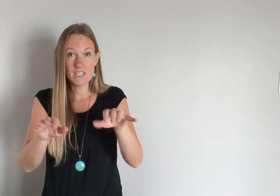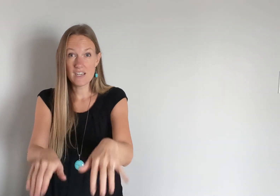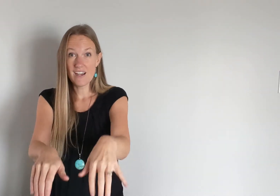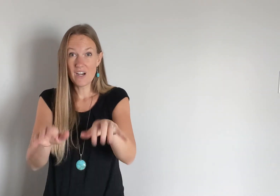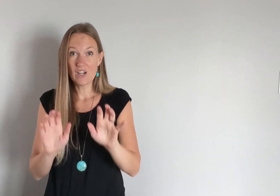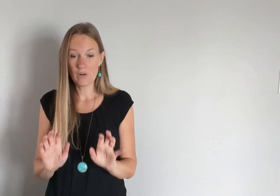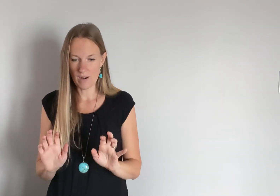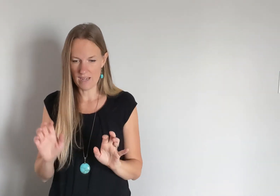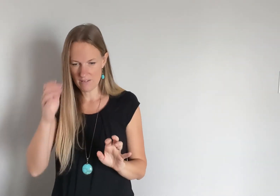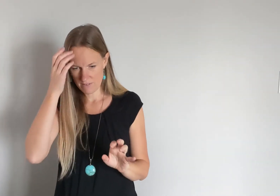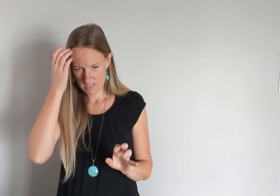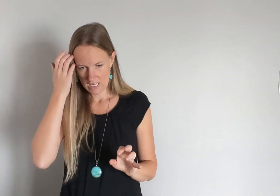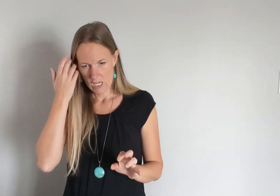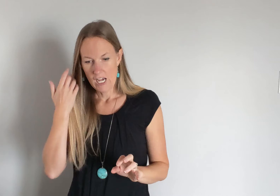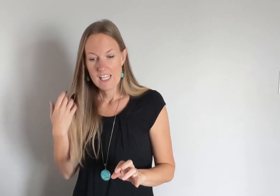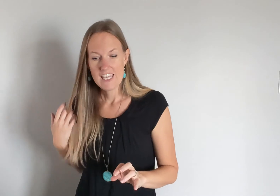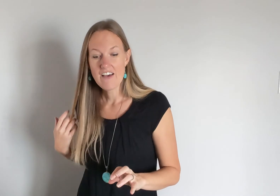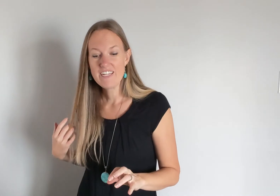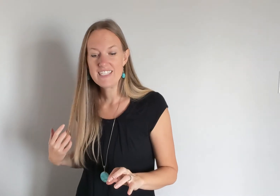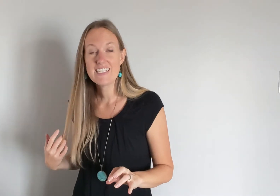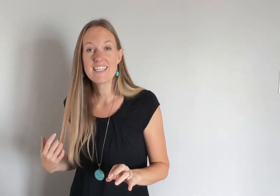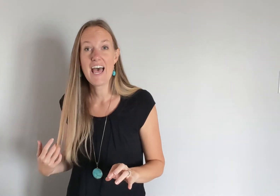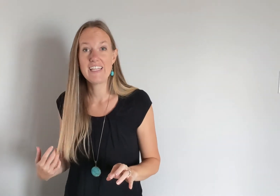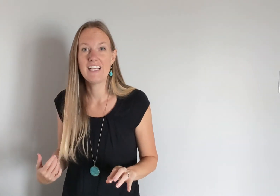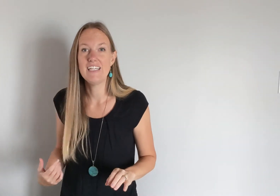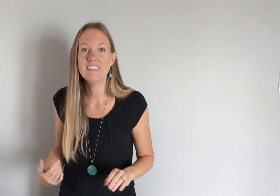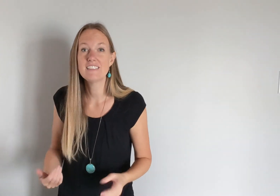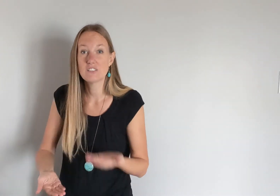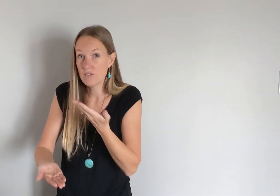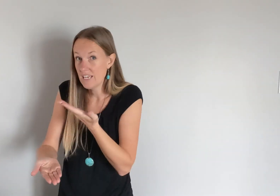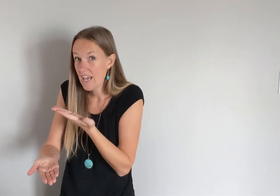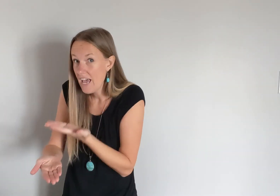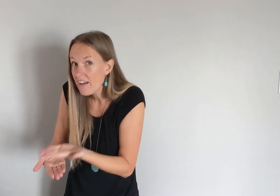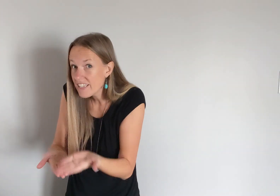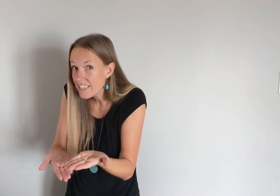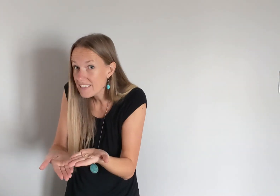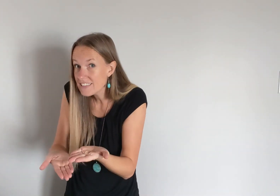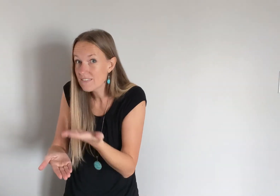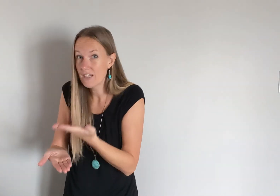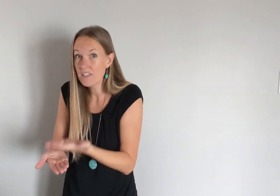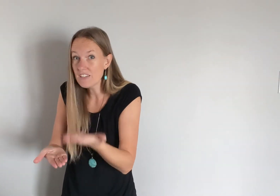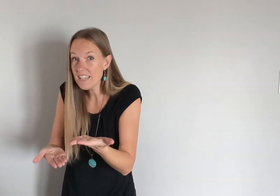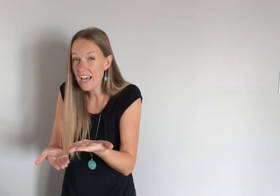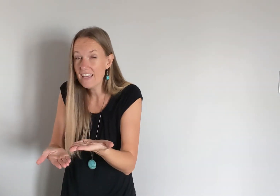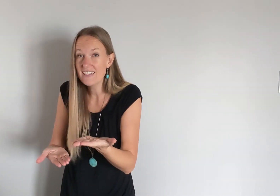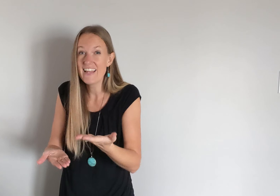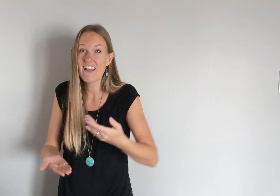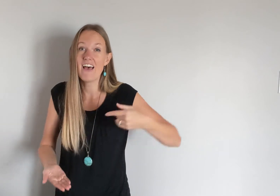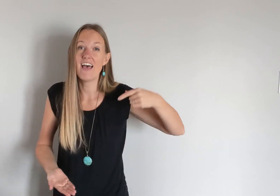empty, grave. The evidence is endless. So the evidence, right? We learned that. And then